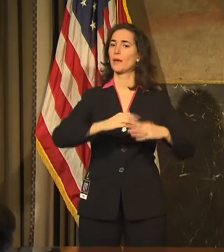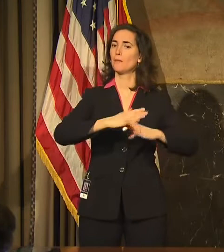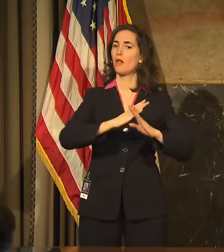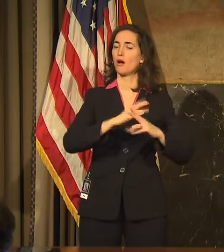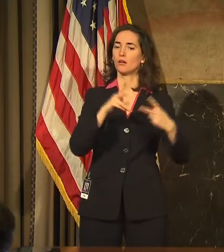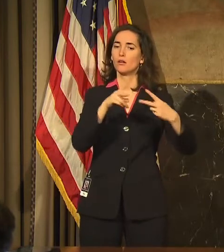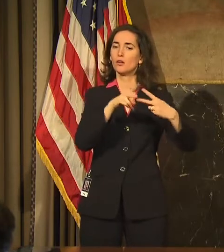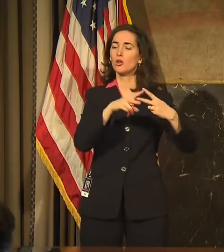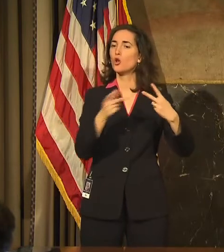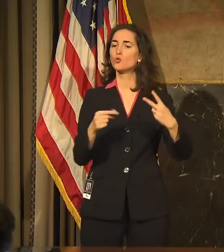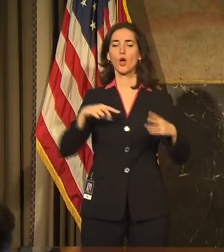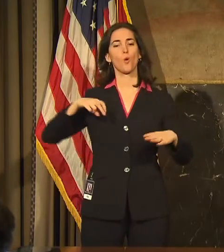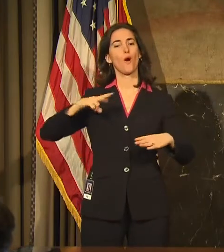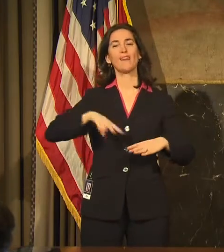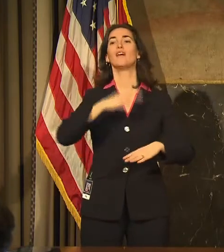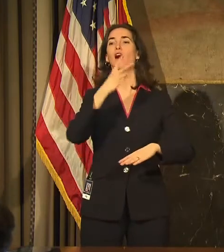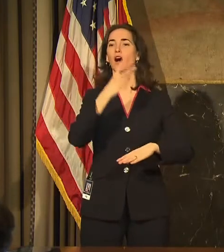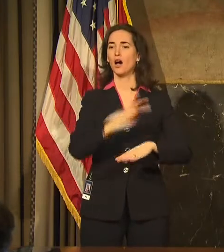that fell.